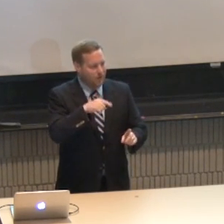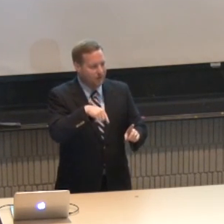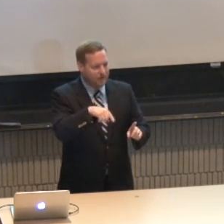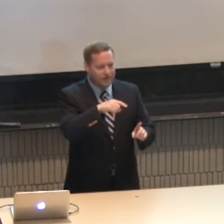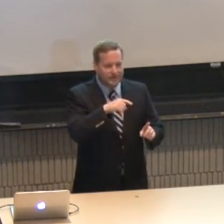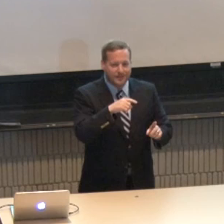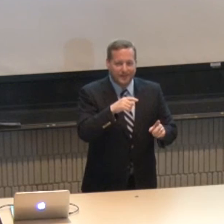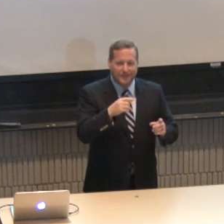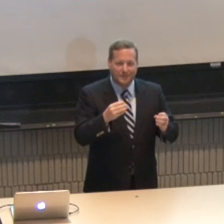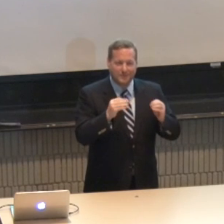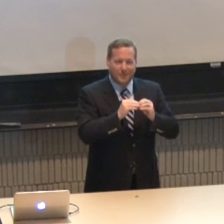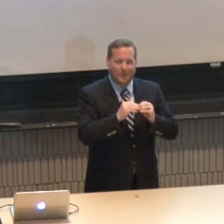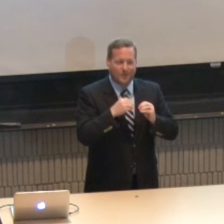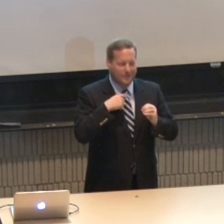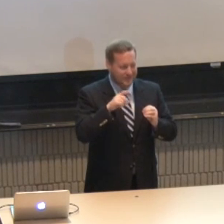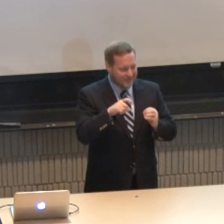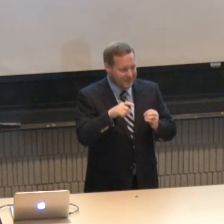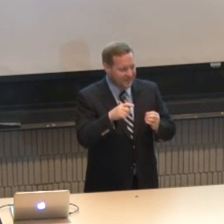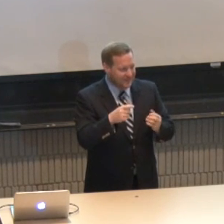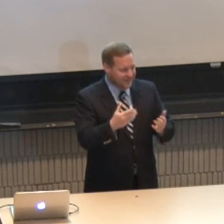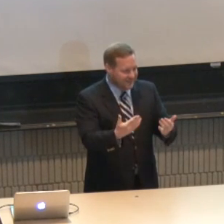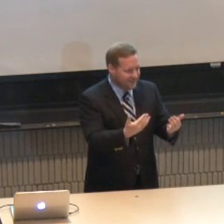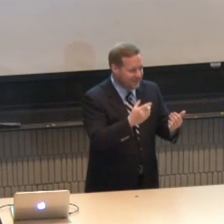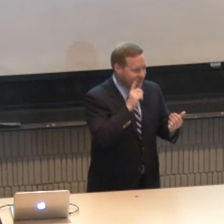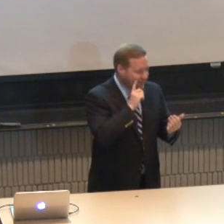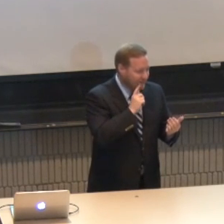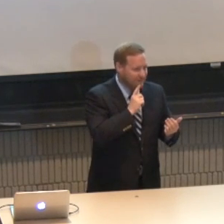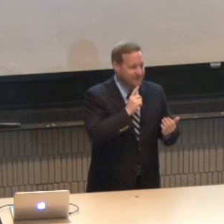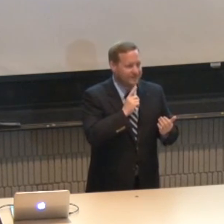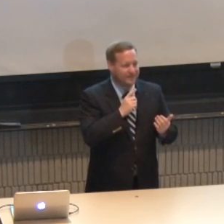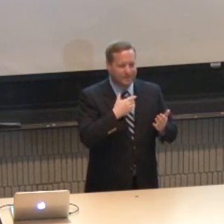access to information. There are barriers, certainly.